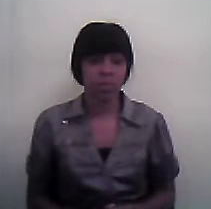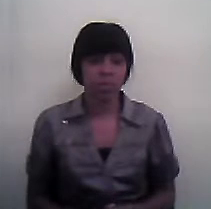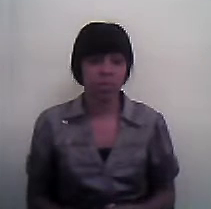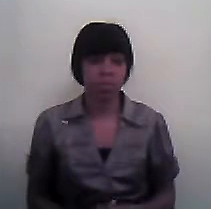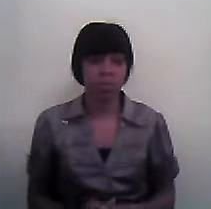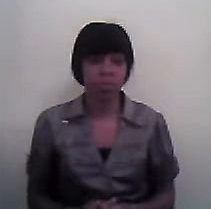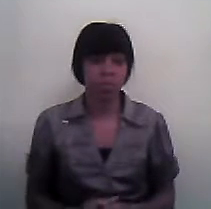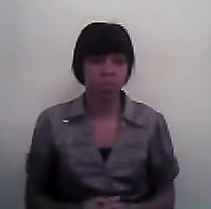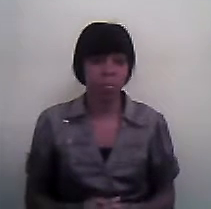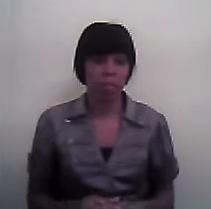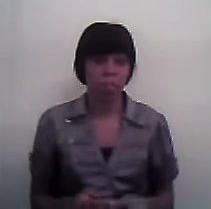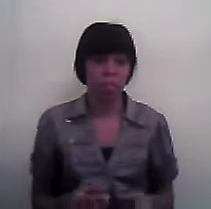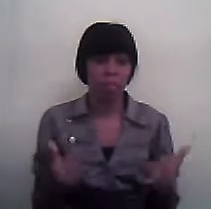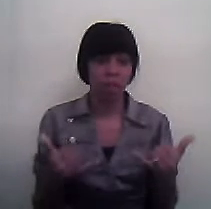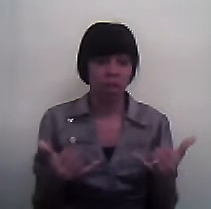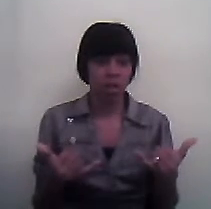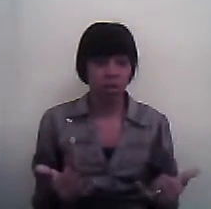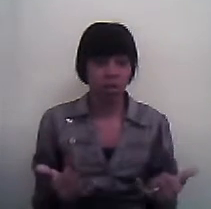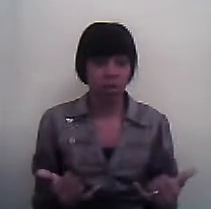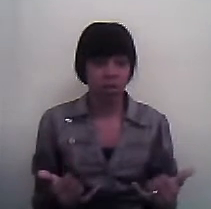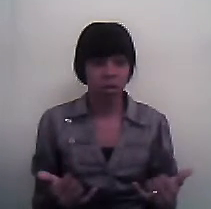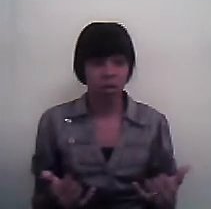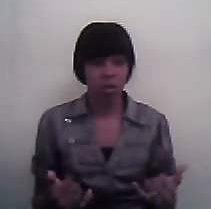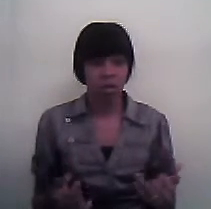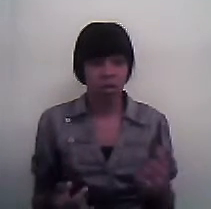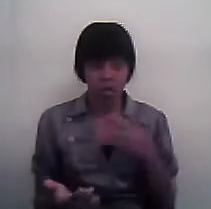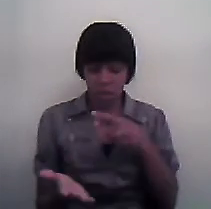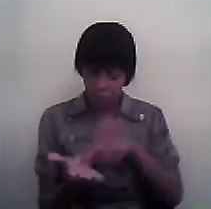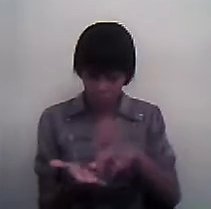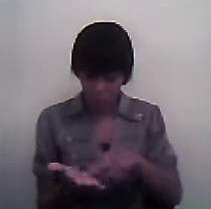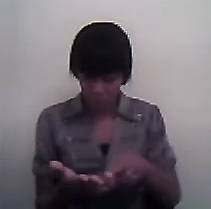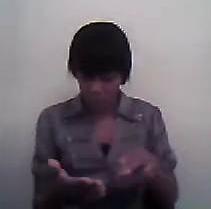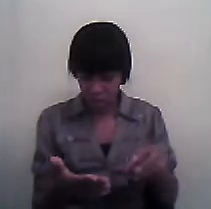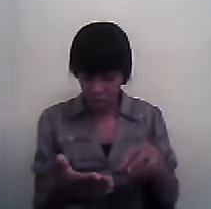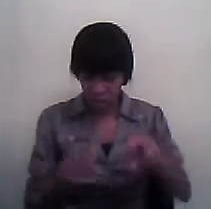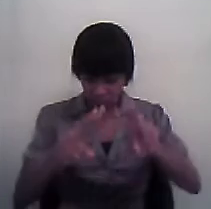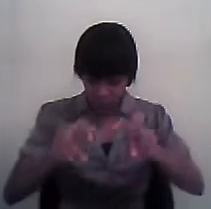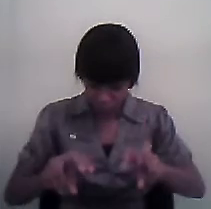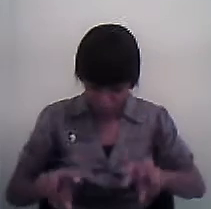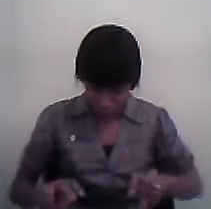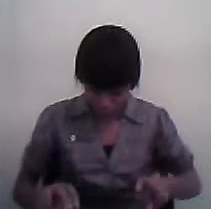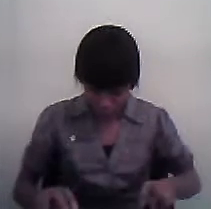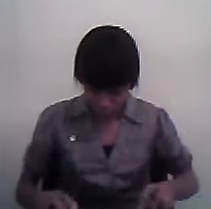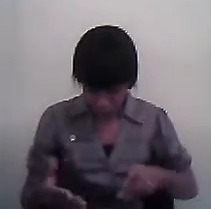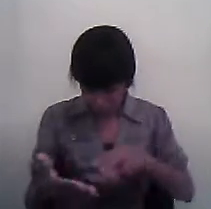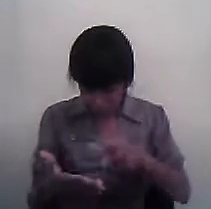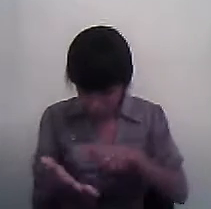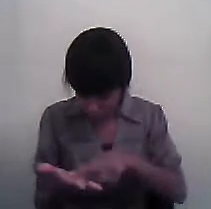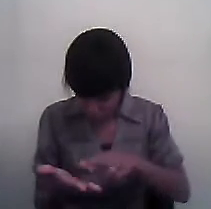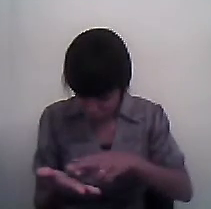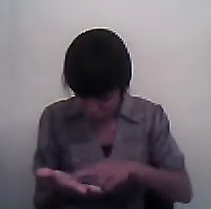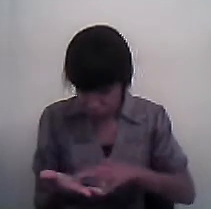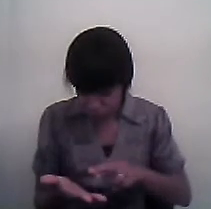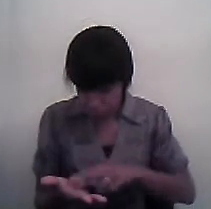their sources. So students usually come to class with an article that they've researched on the topic, and then I have all